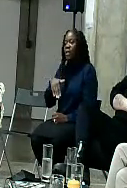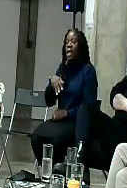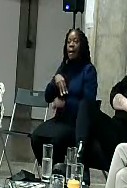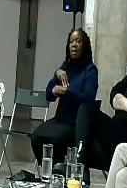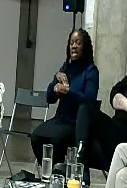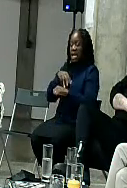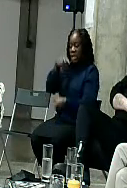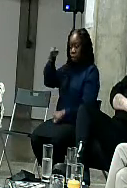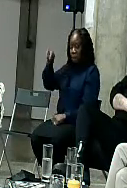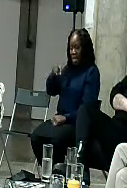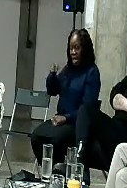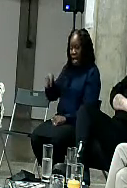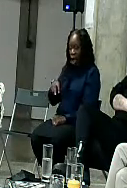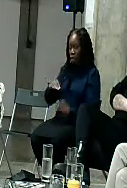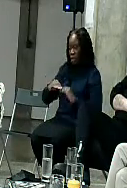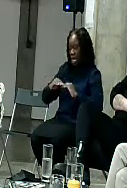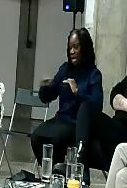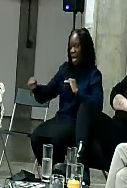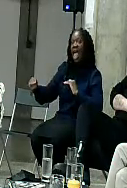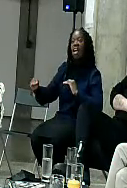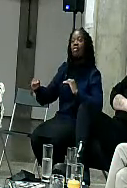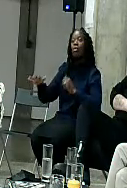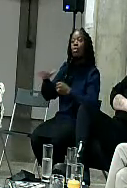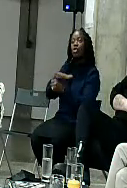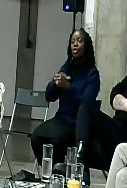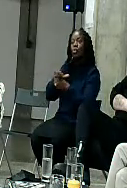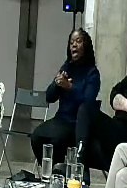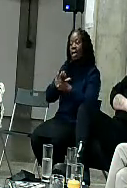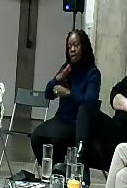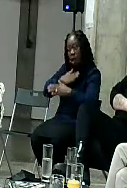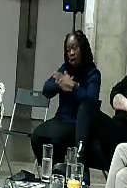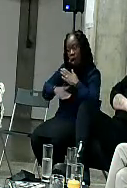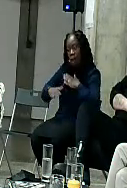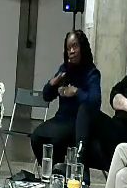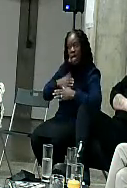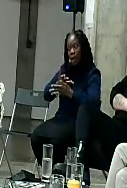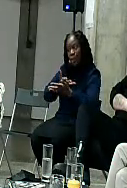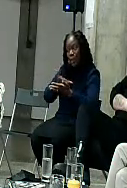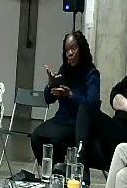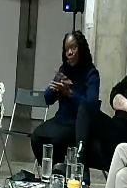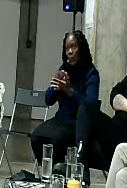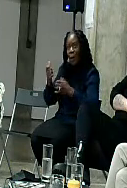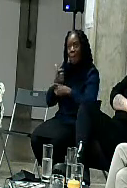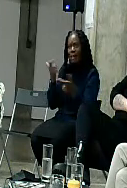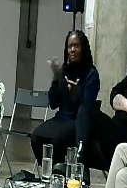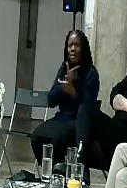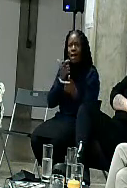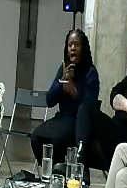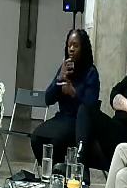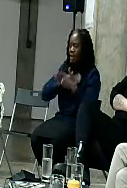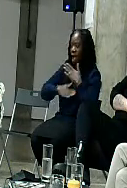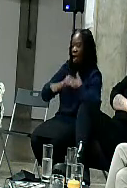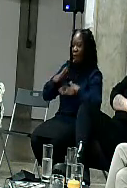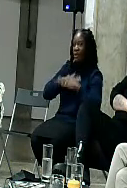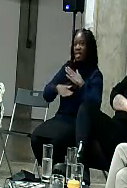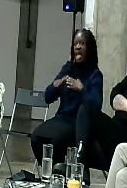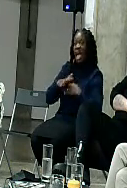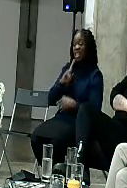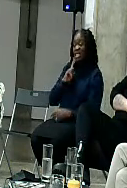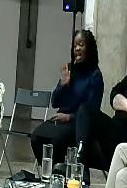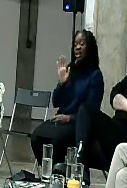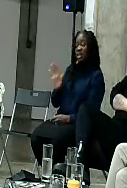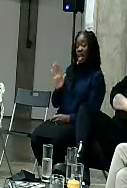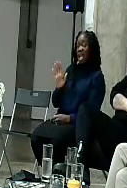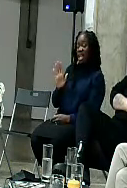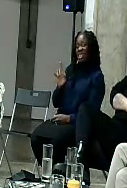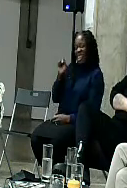level, de-escalated the situation, talked to him, made him laugh, calmed him down, and then said, look, mate, this isn't a